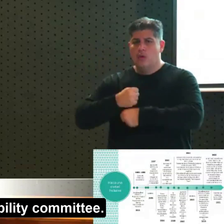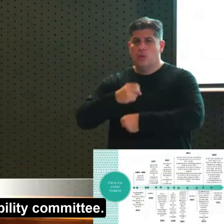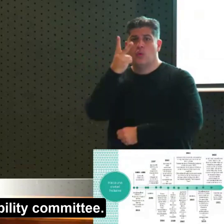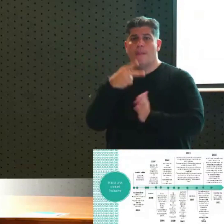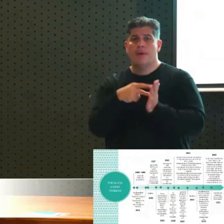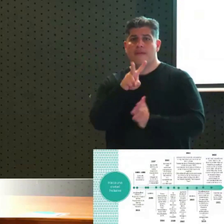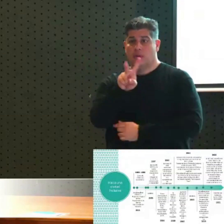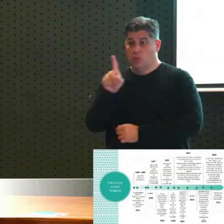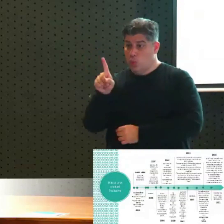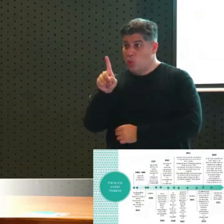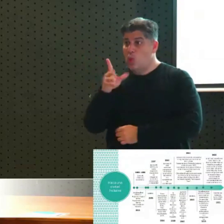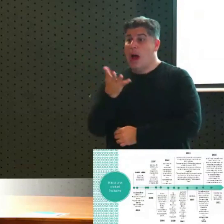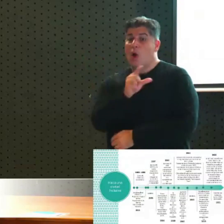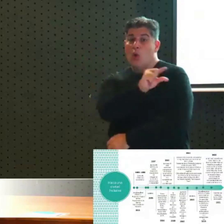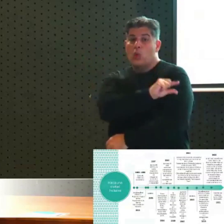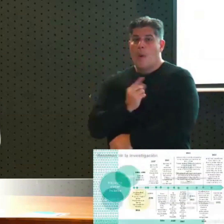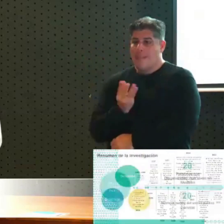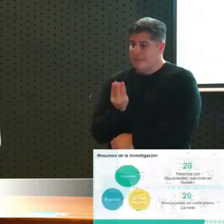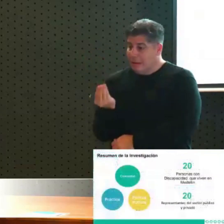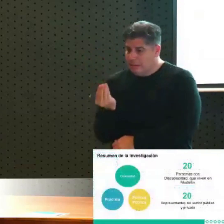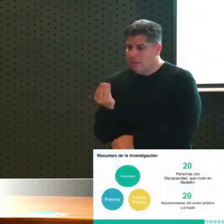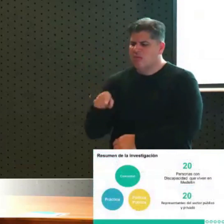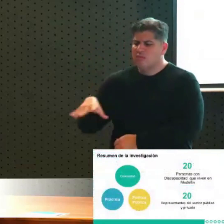Accessibility Committee.